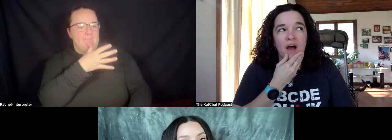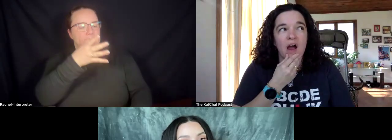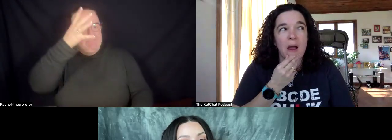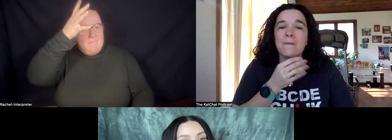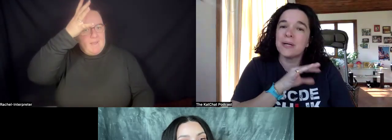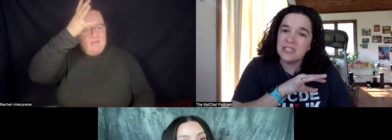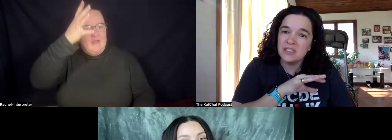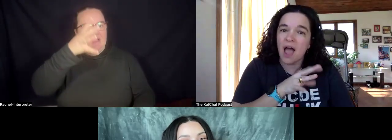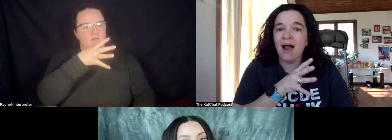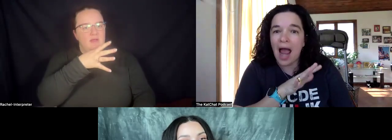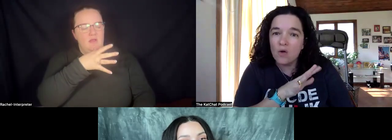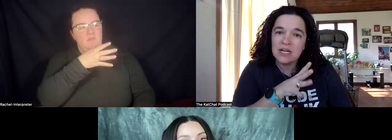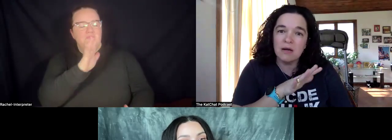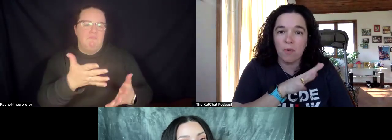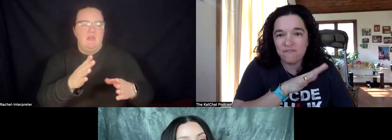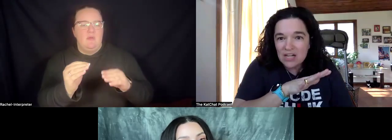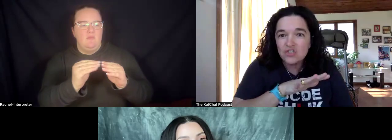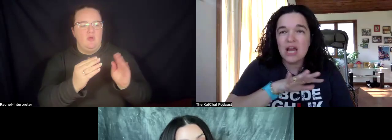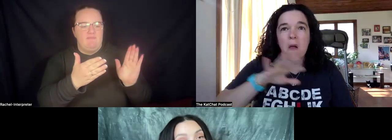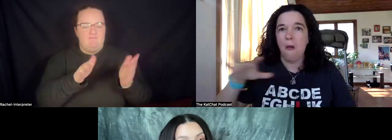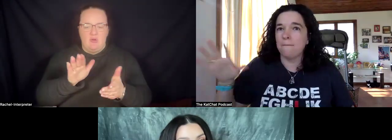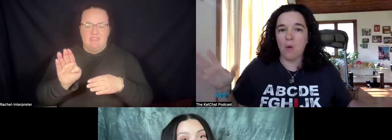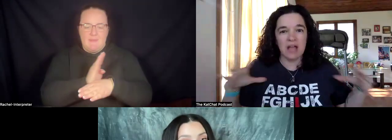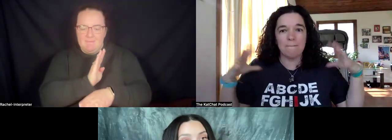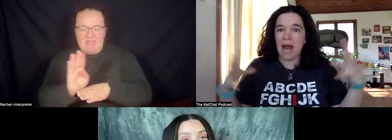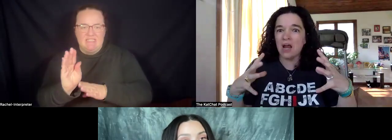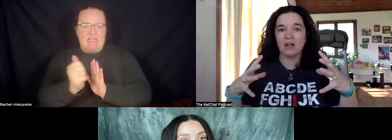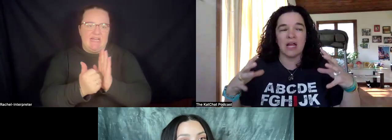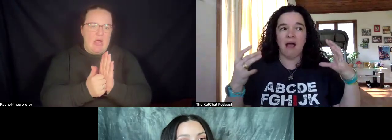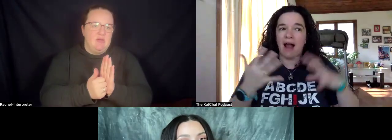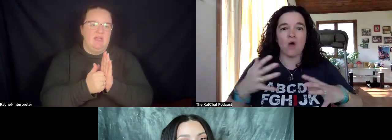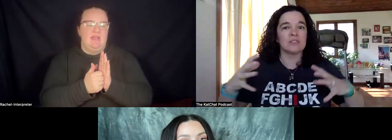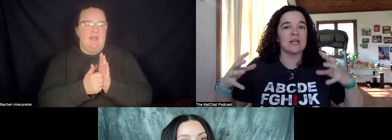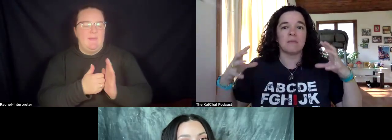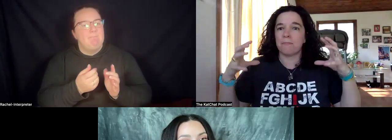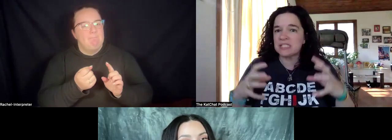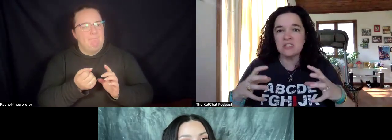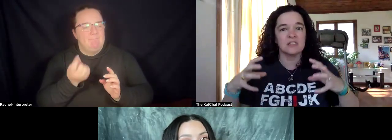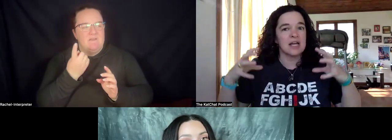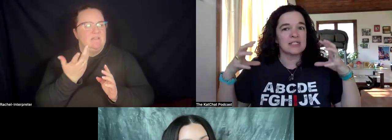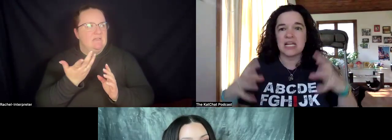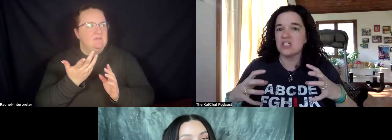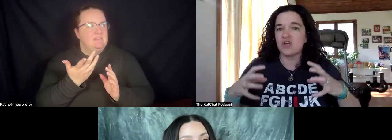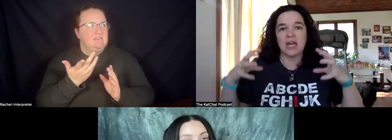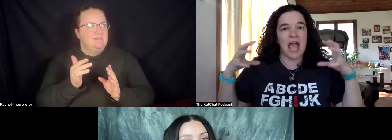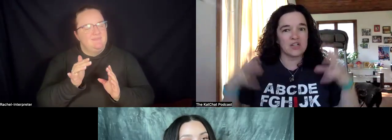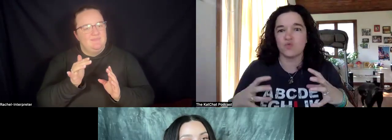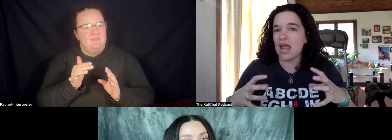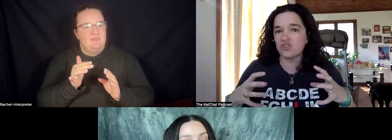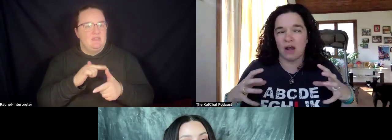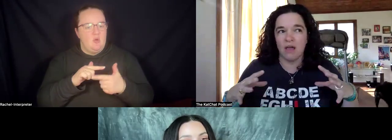of a business accounting profession, but it was like mainly accounting, business,